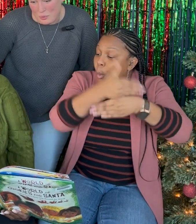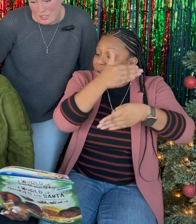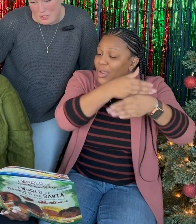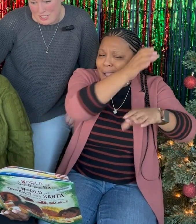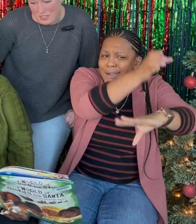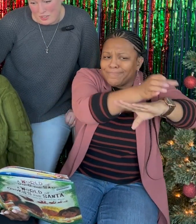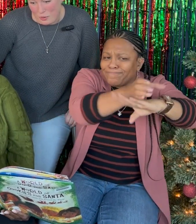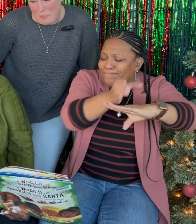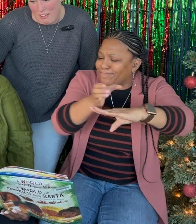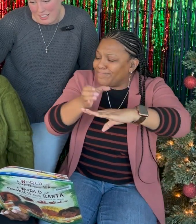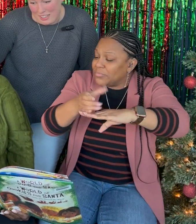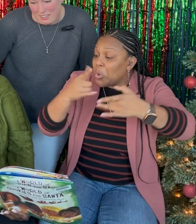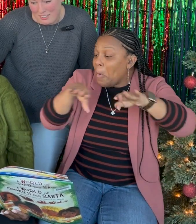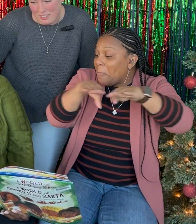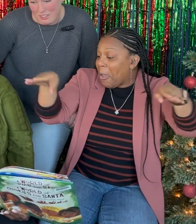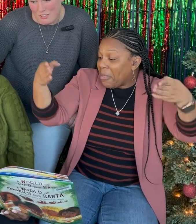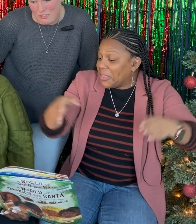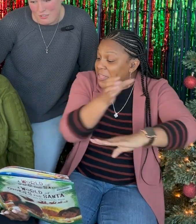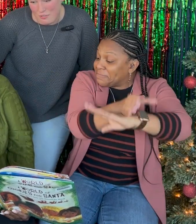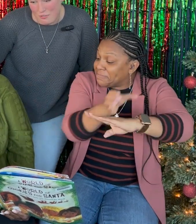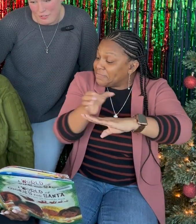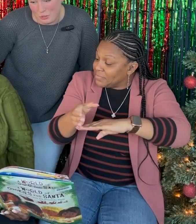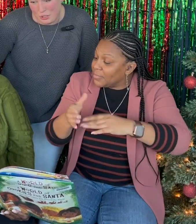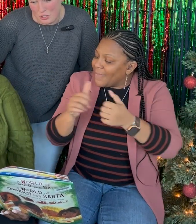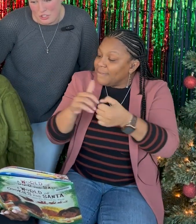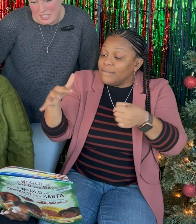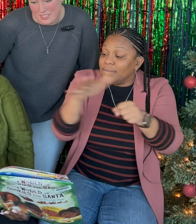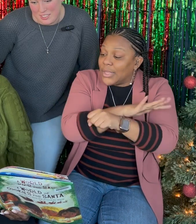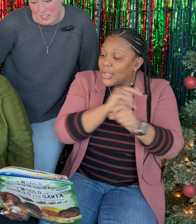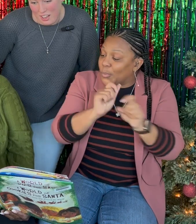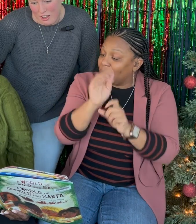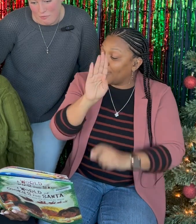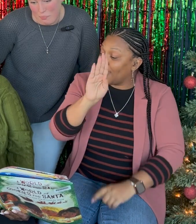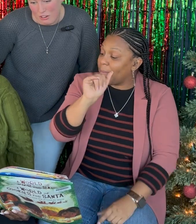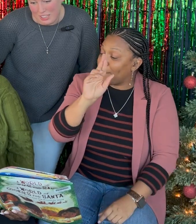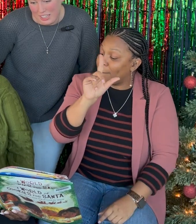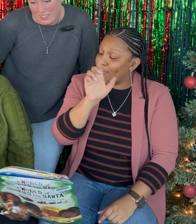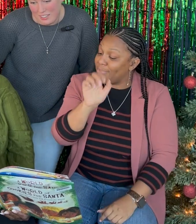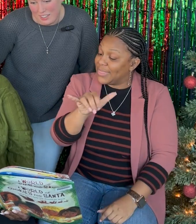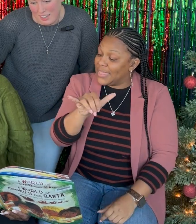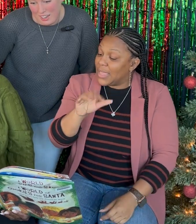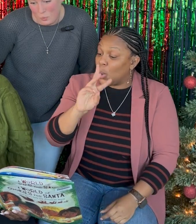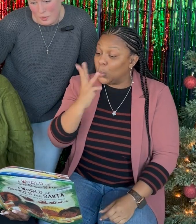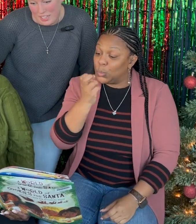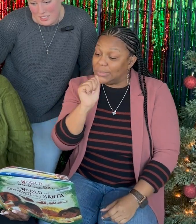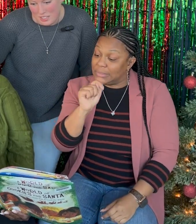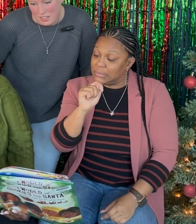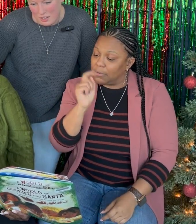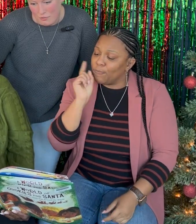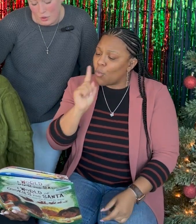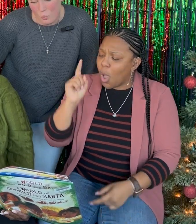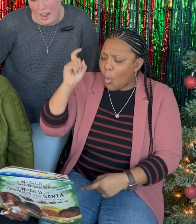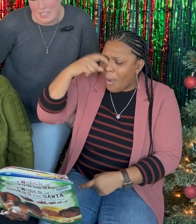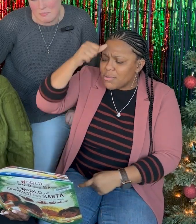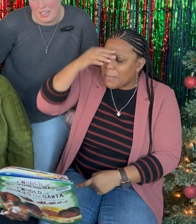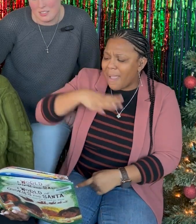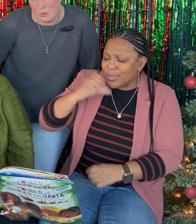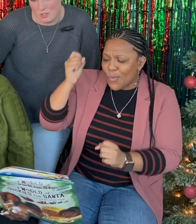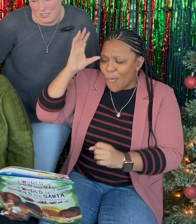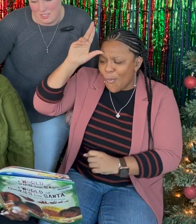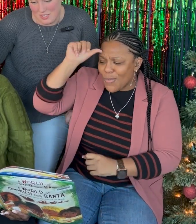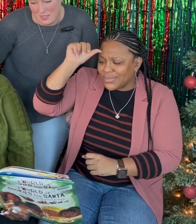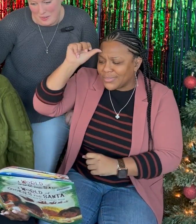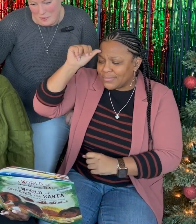shoes on the windowsill or balcony, filled with treats of barley and wheat for the wise